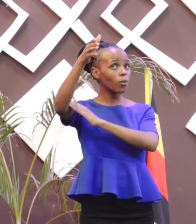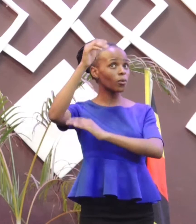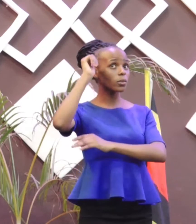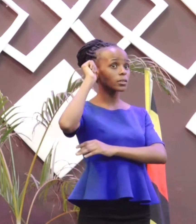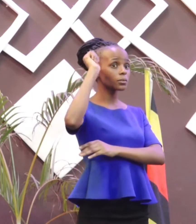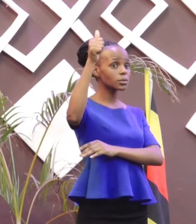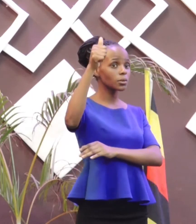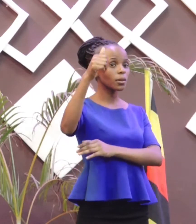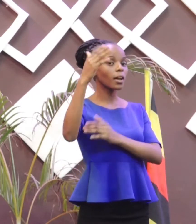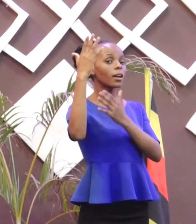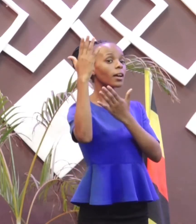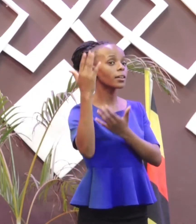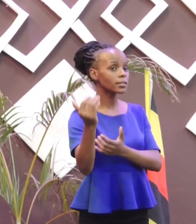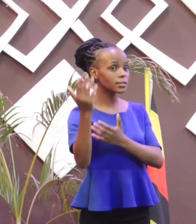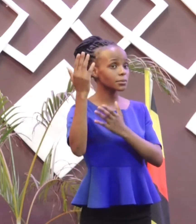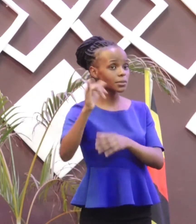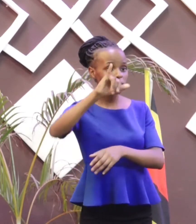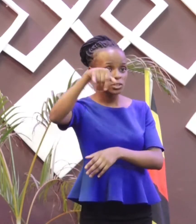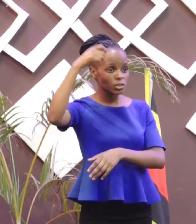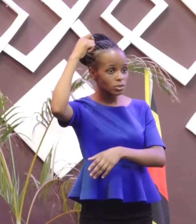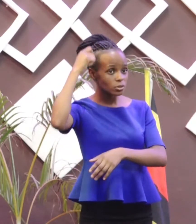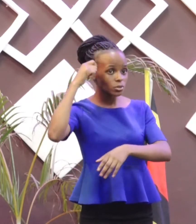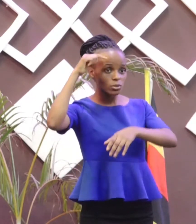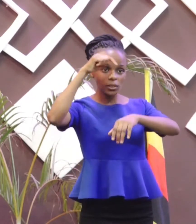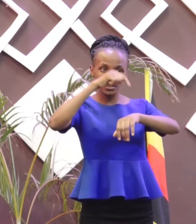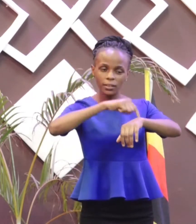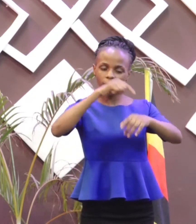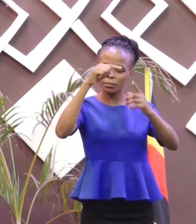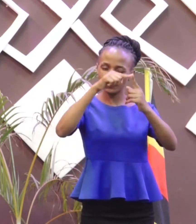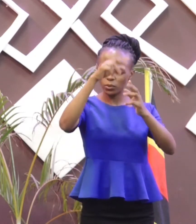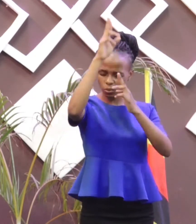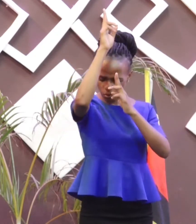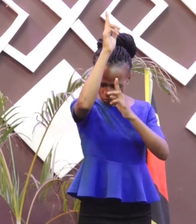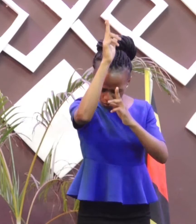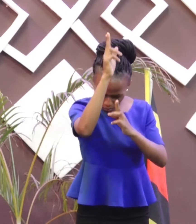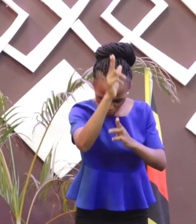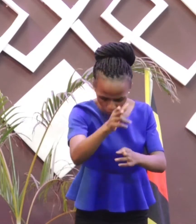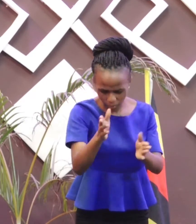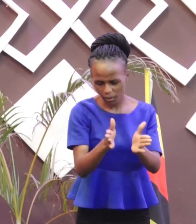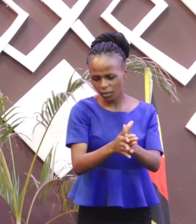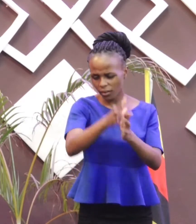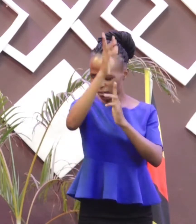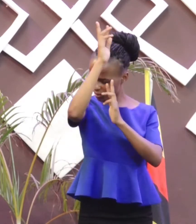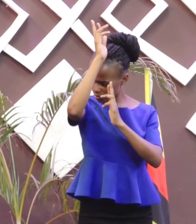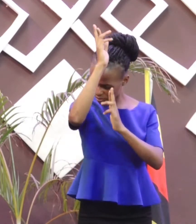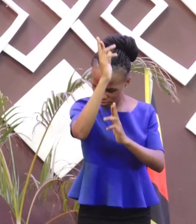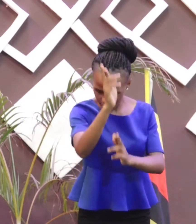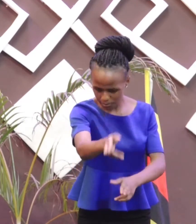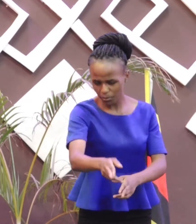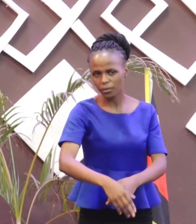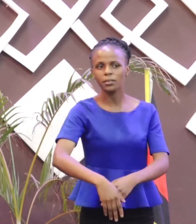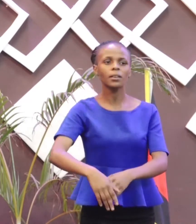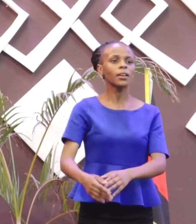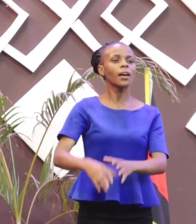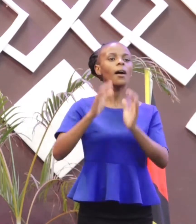the Joshua generation to respect, to honor the Moses generation. Katine Katonda, Katonda mwena